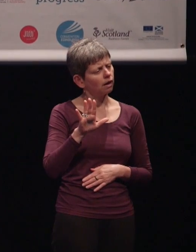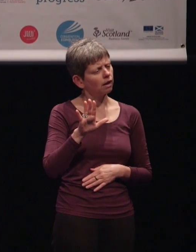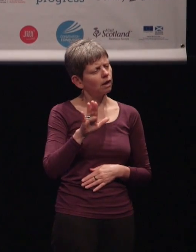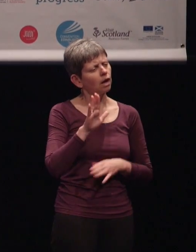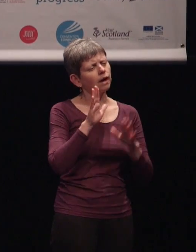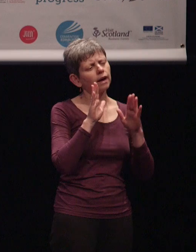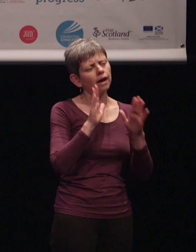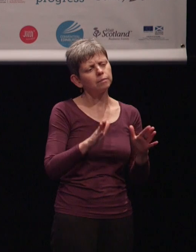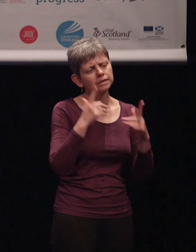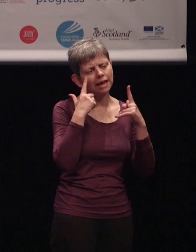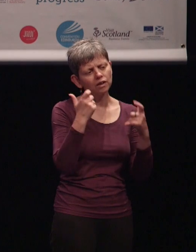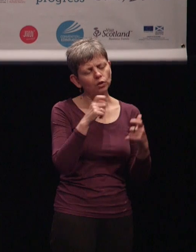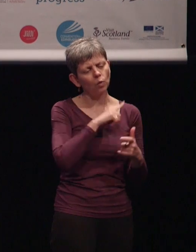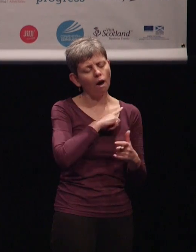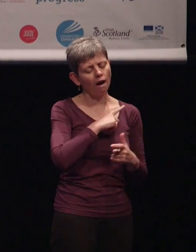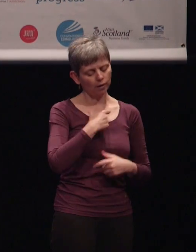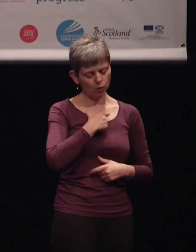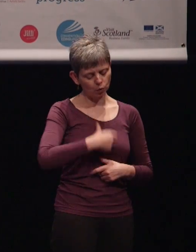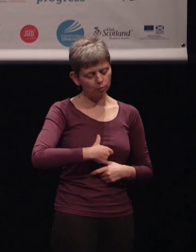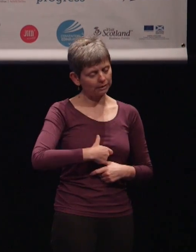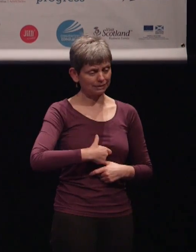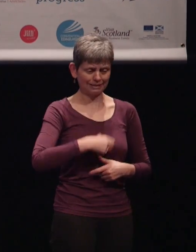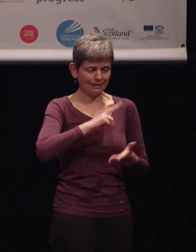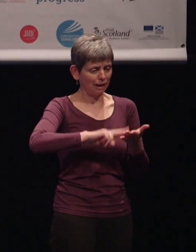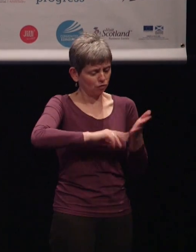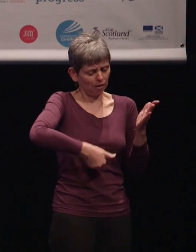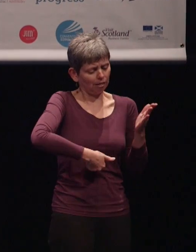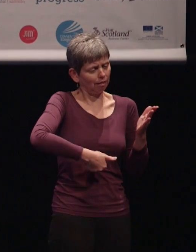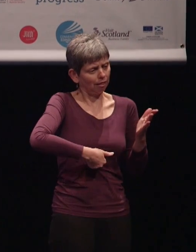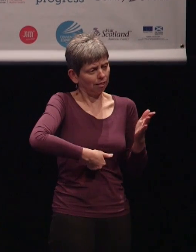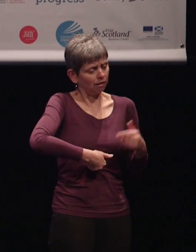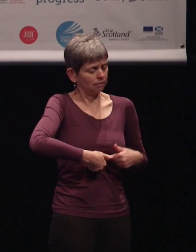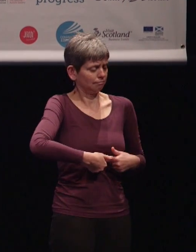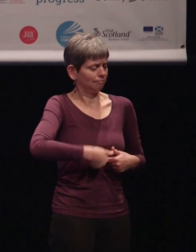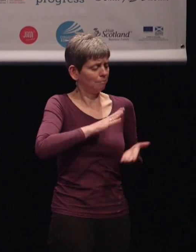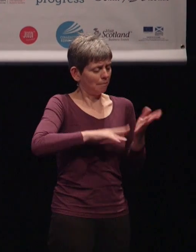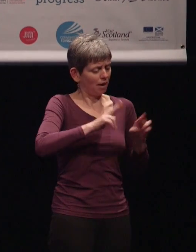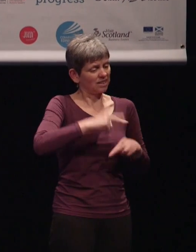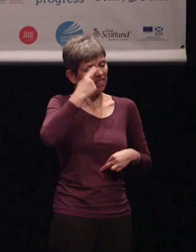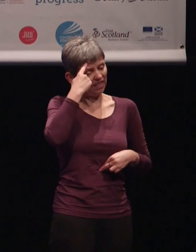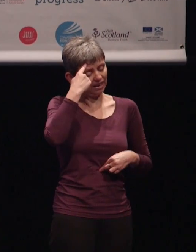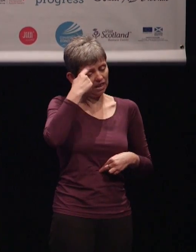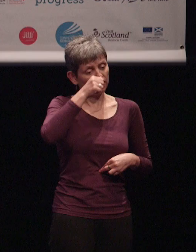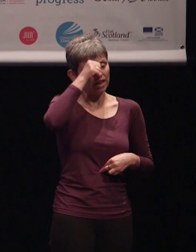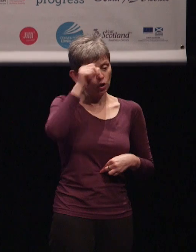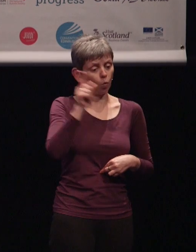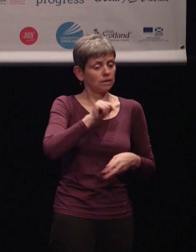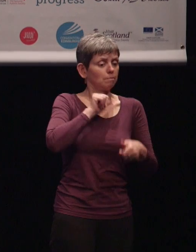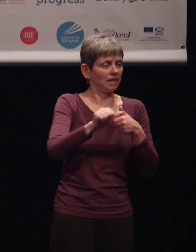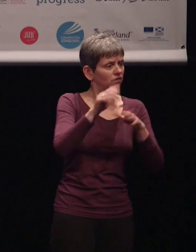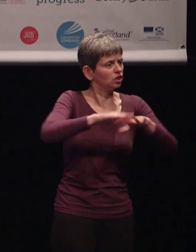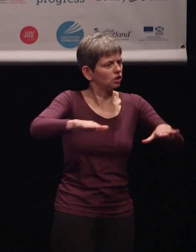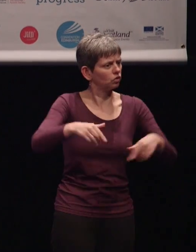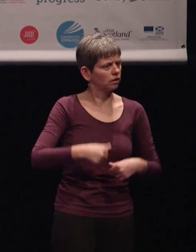it. It's one that we have as parents. We think we know what's best for our children. When they are newly born, we have to know what's best for